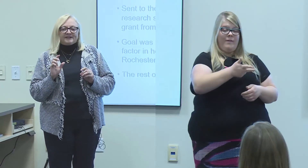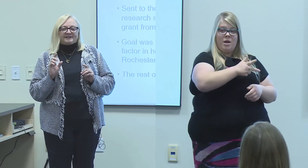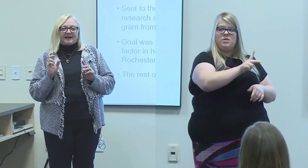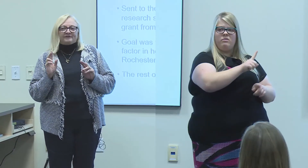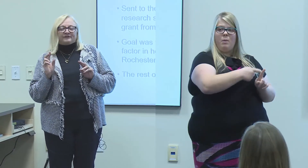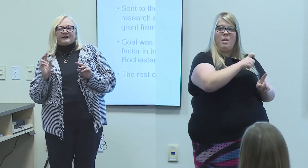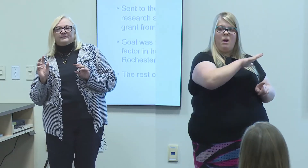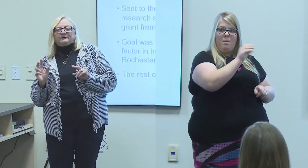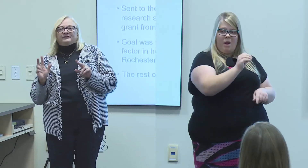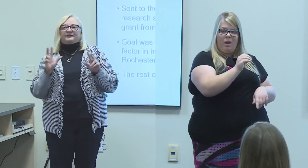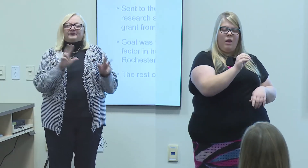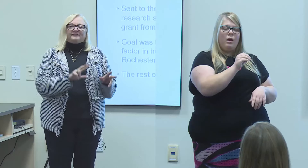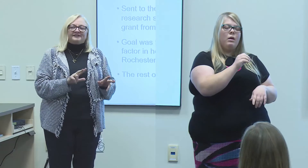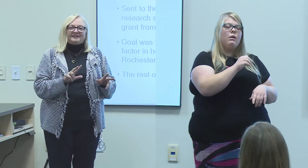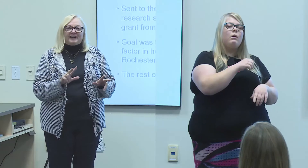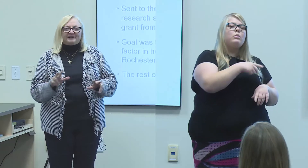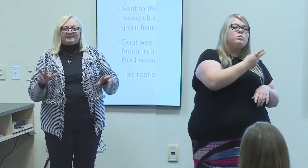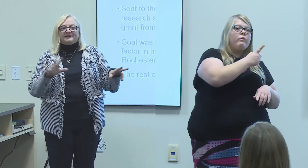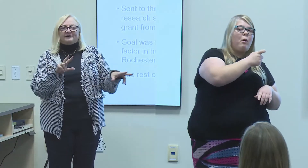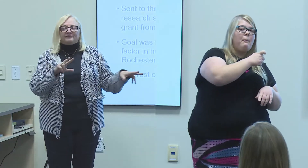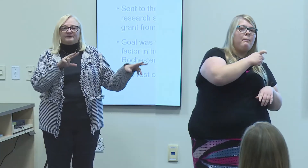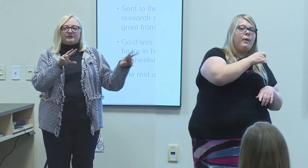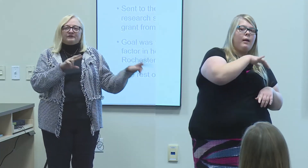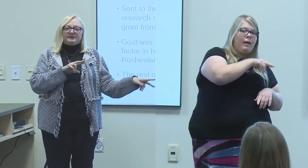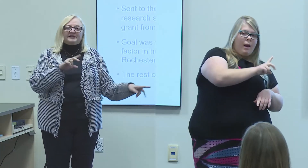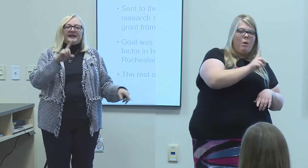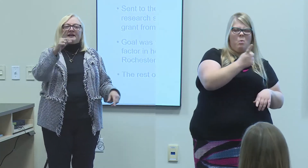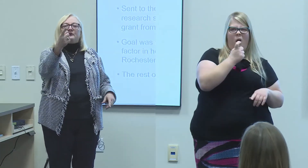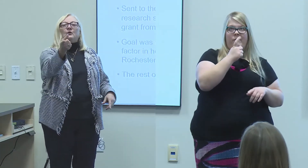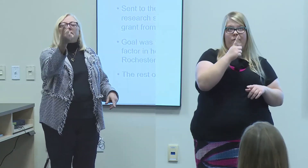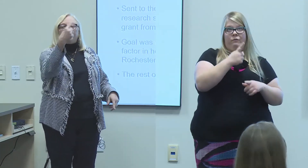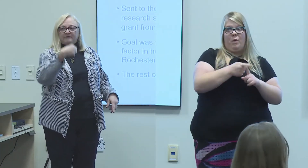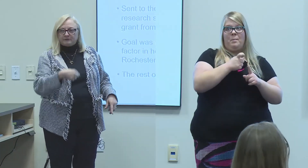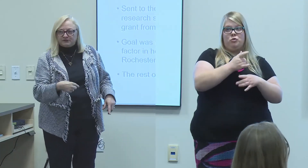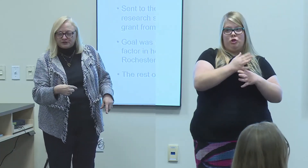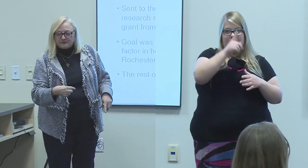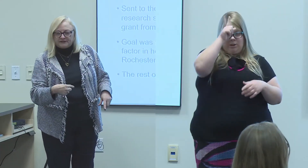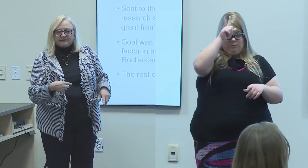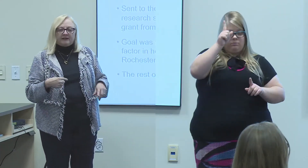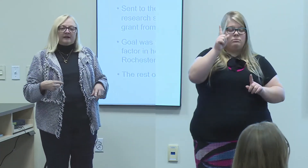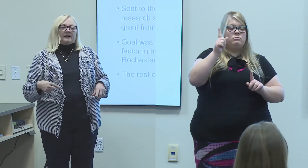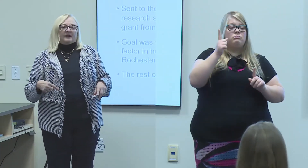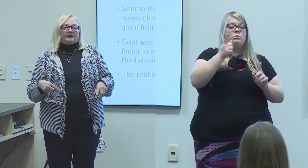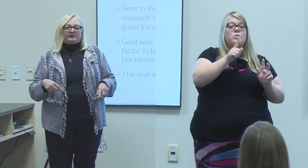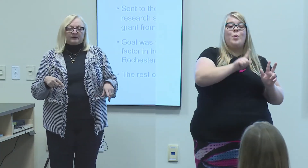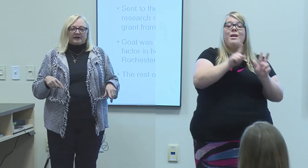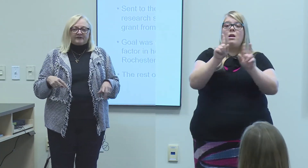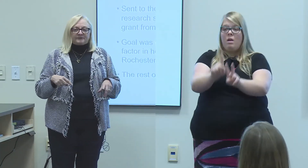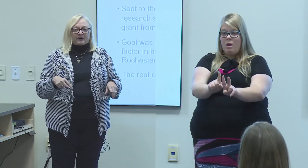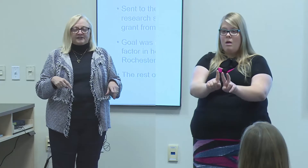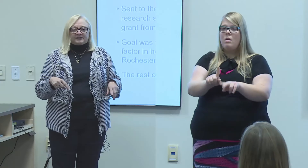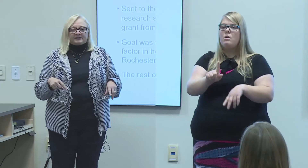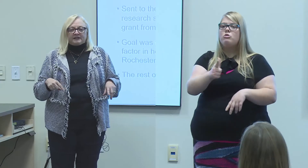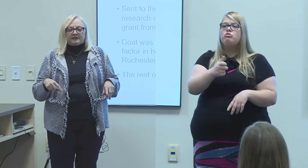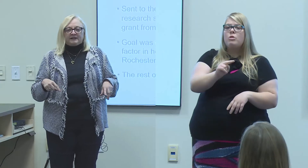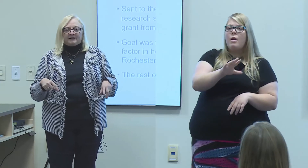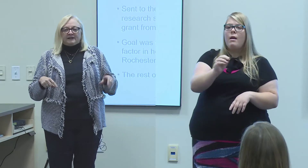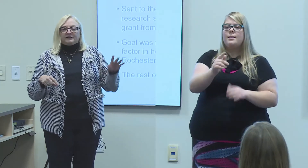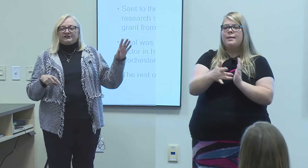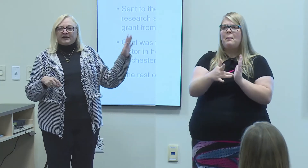6 weeks after they moved the 3 of us scientists here, 2 from Indiana and 1 came from Germany to work on this